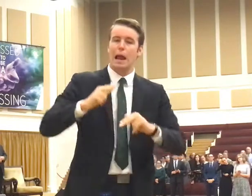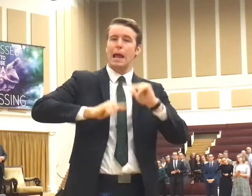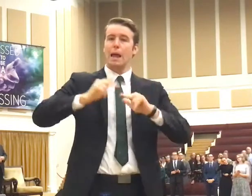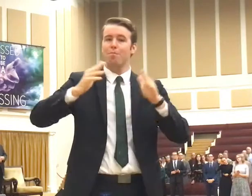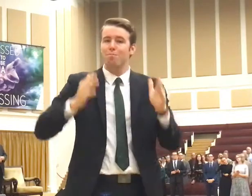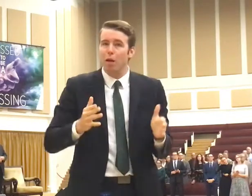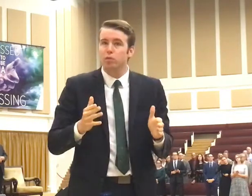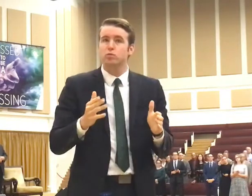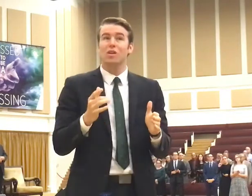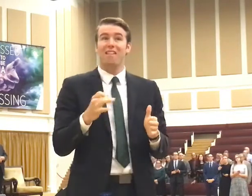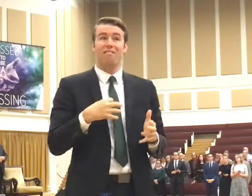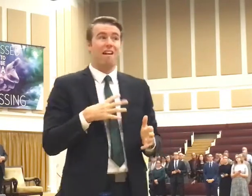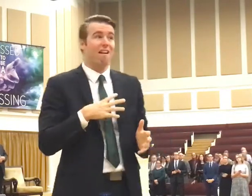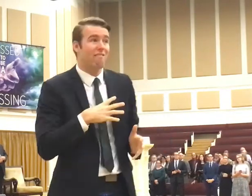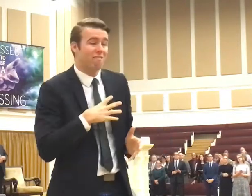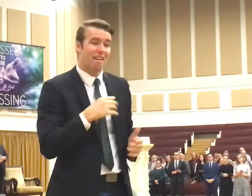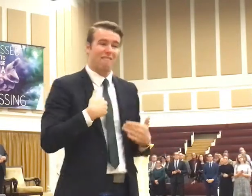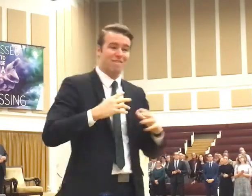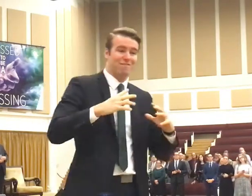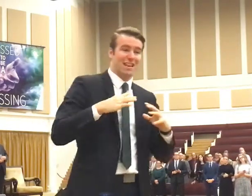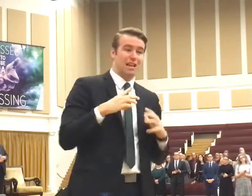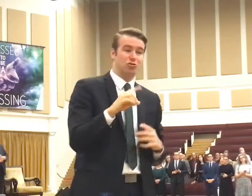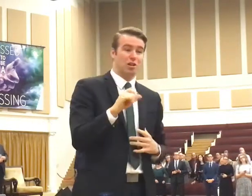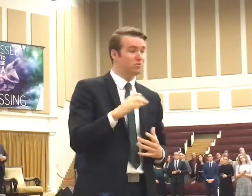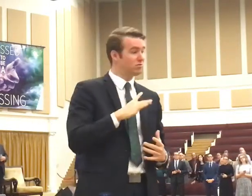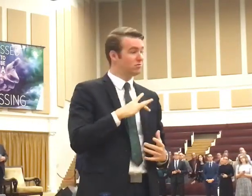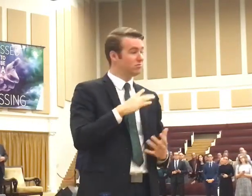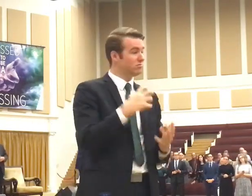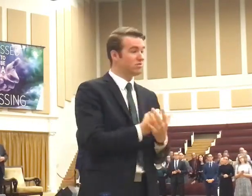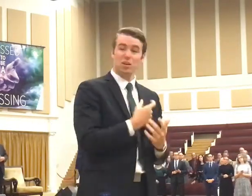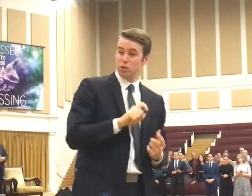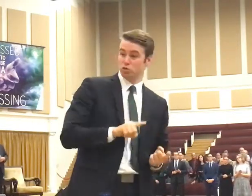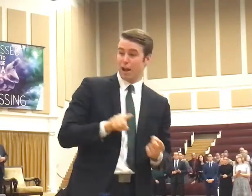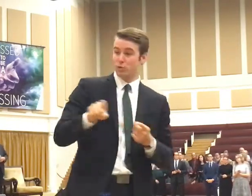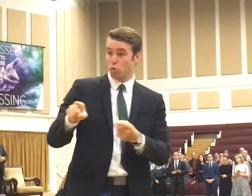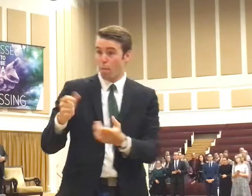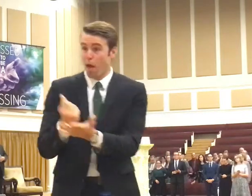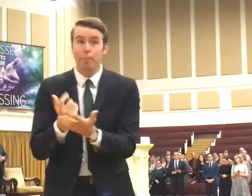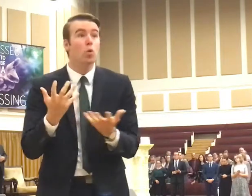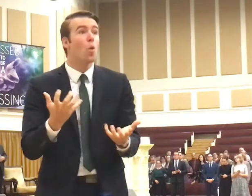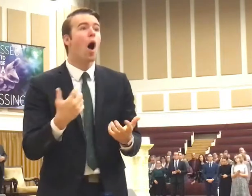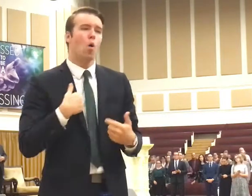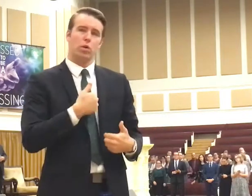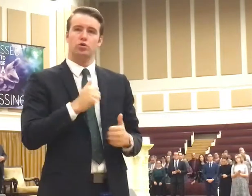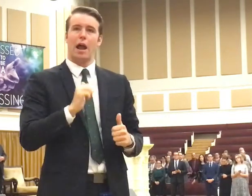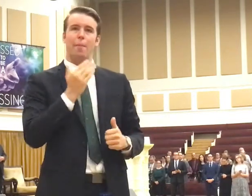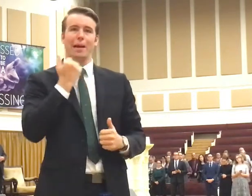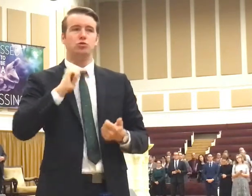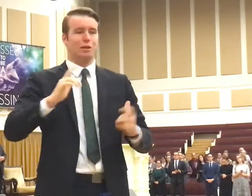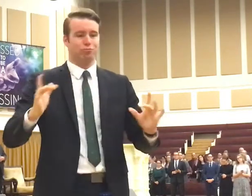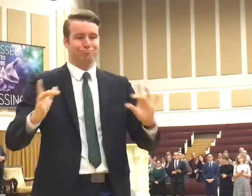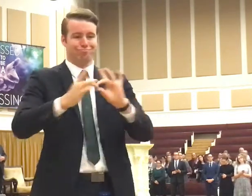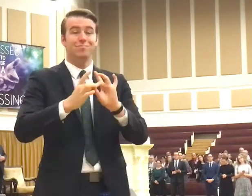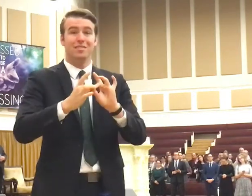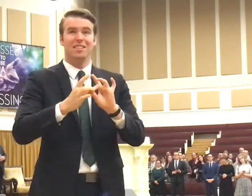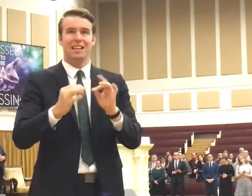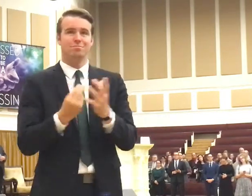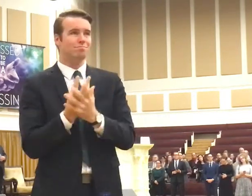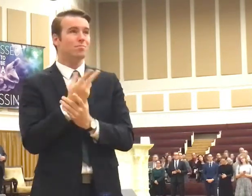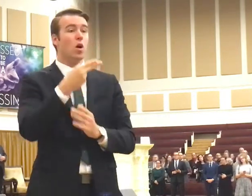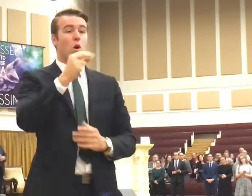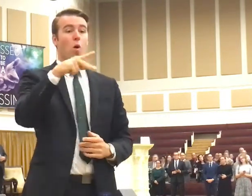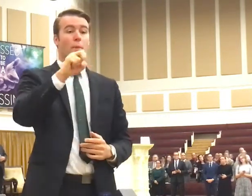you've got vacation days and you'd like to go help somebody in need, we'll try our best. This is something that is a growing thing, and